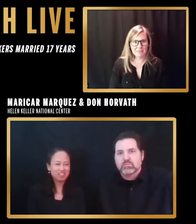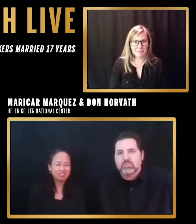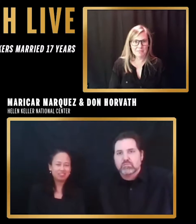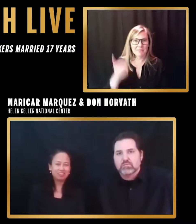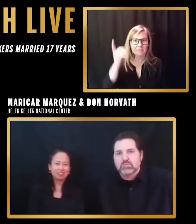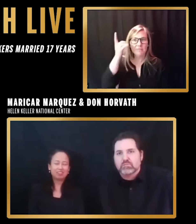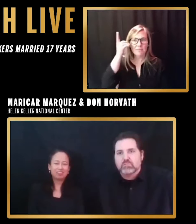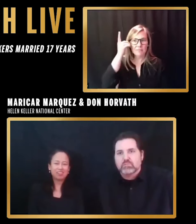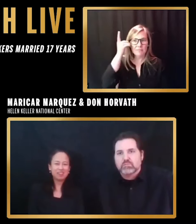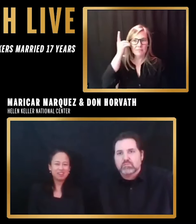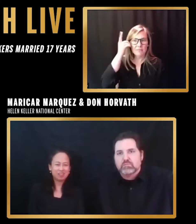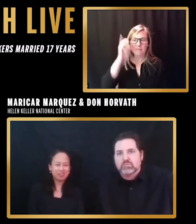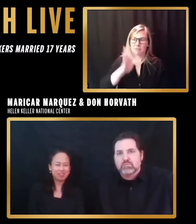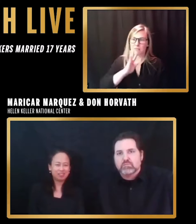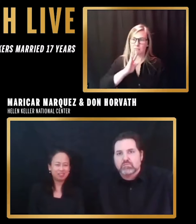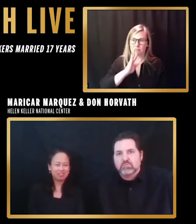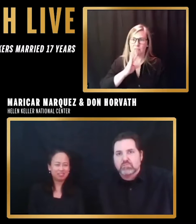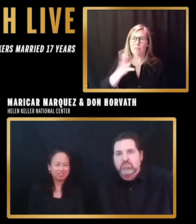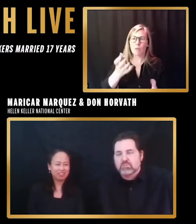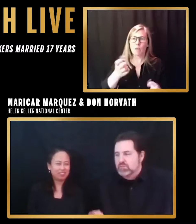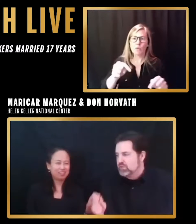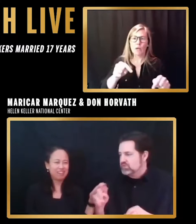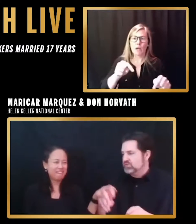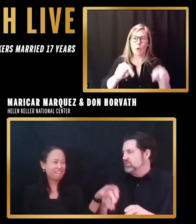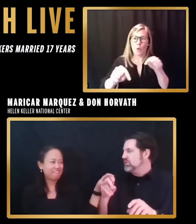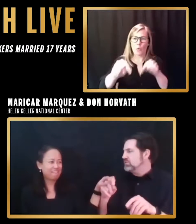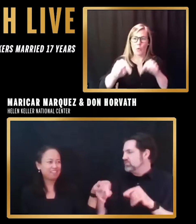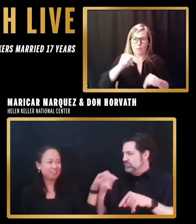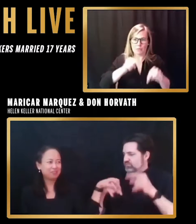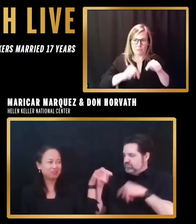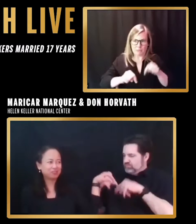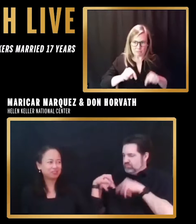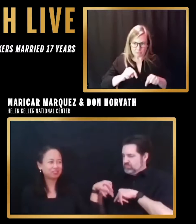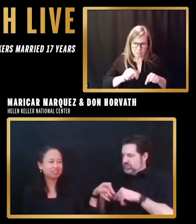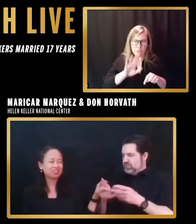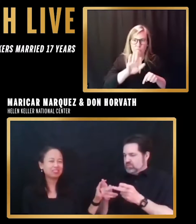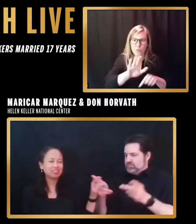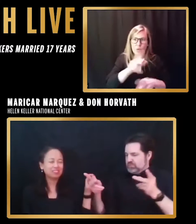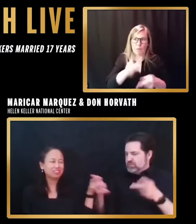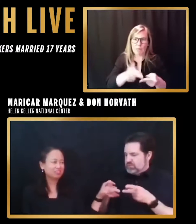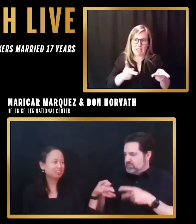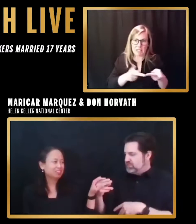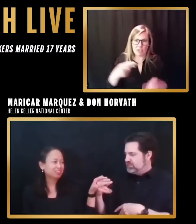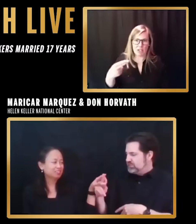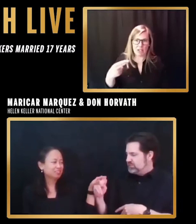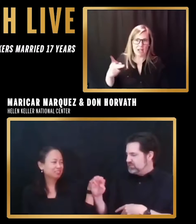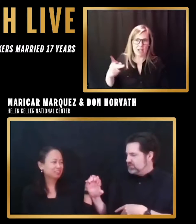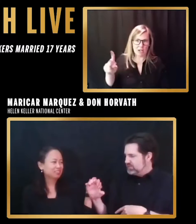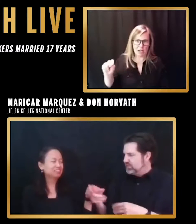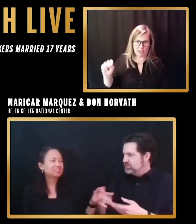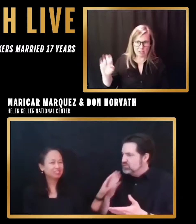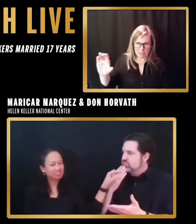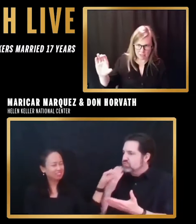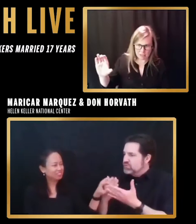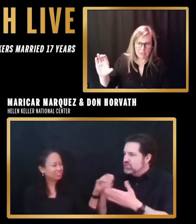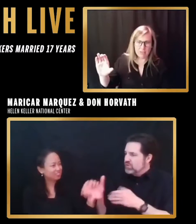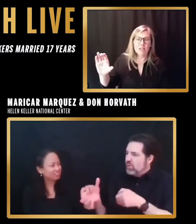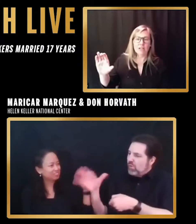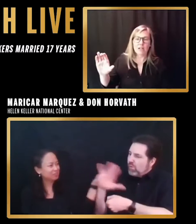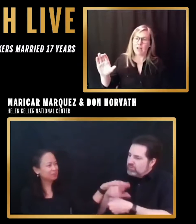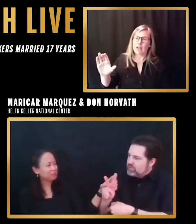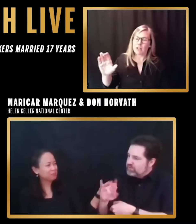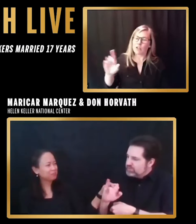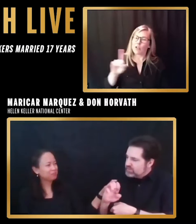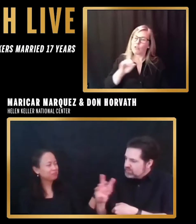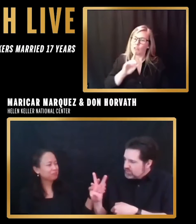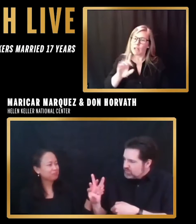So let's jump back to both of your positions at HKNC. So you gave a really great overview of